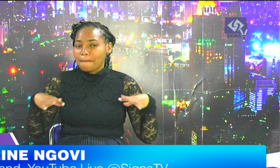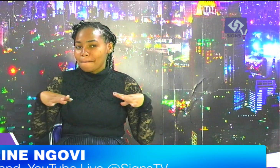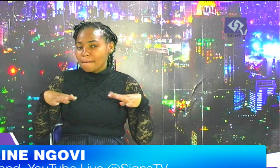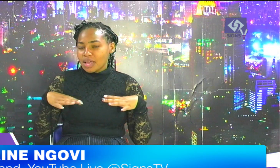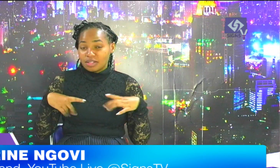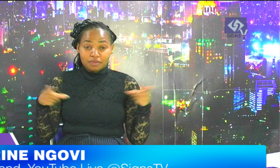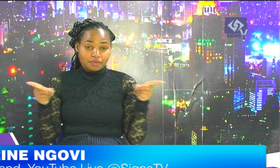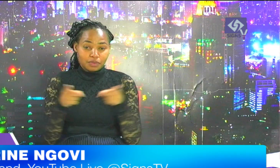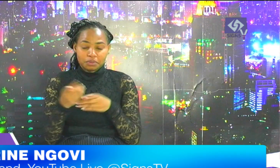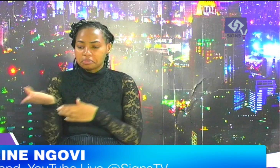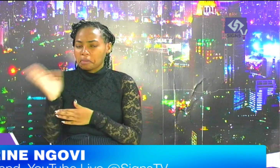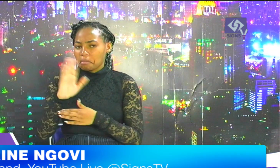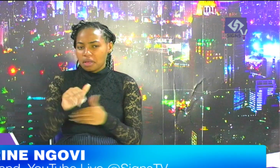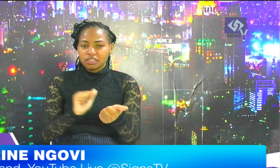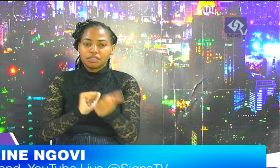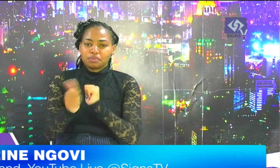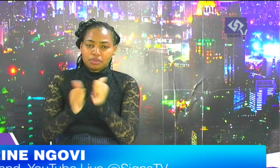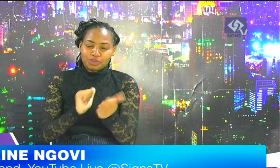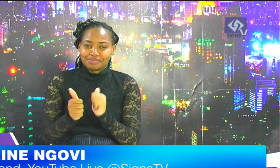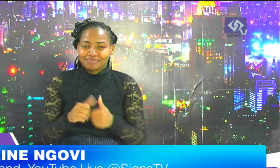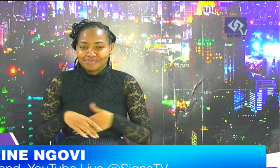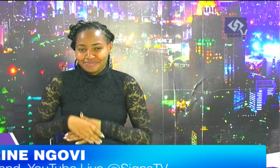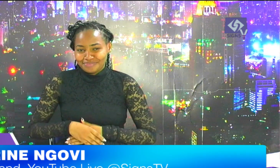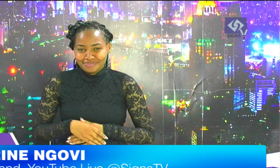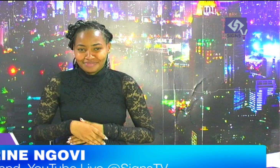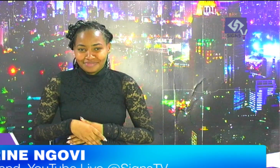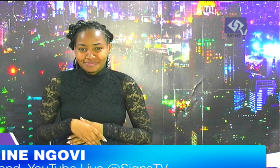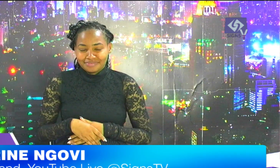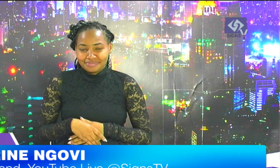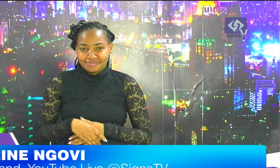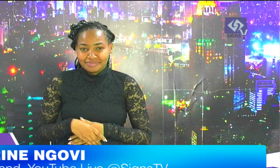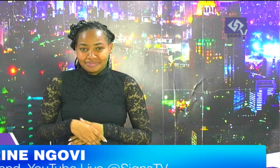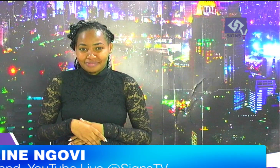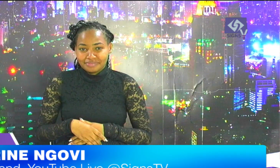Let's have a short break. When we come back with sports news.